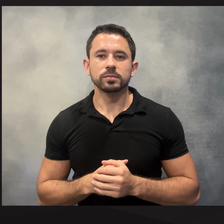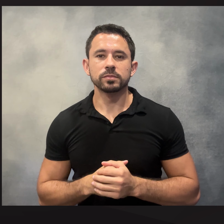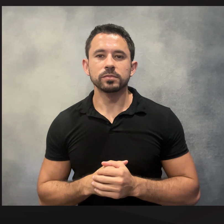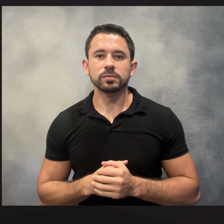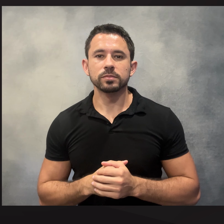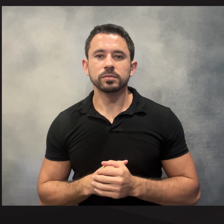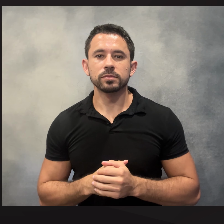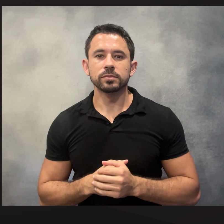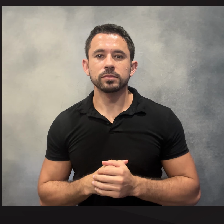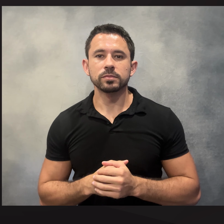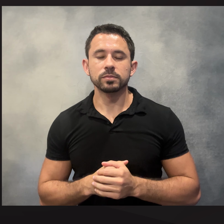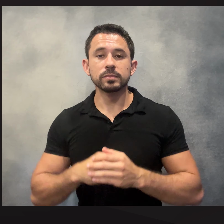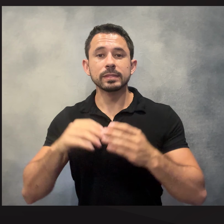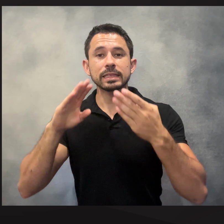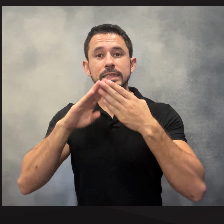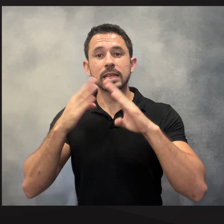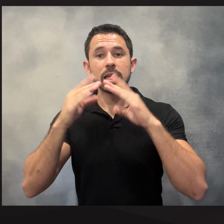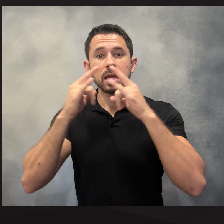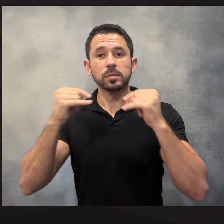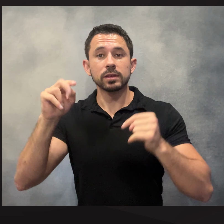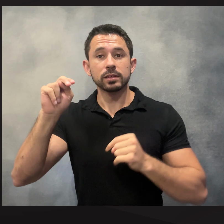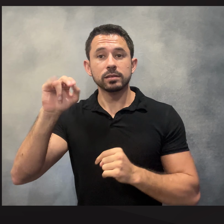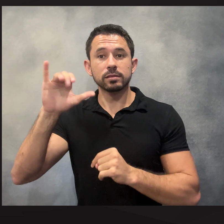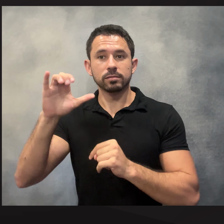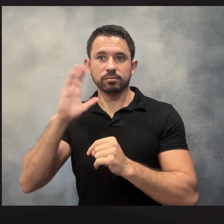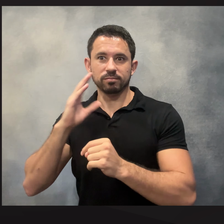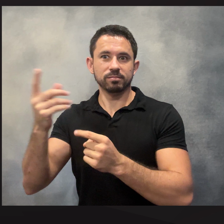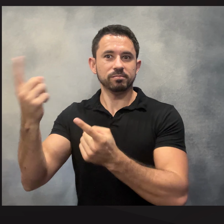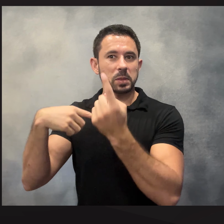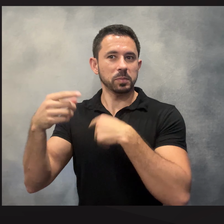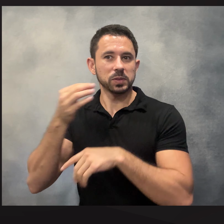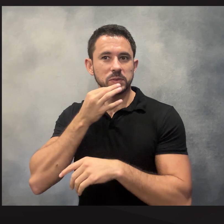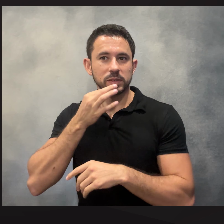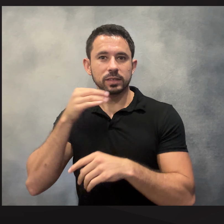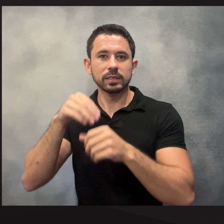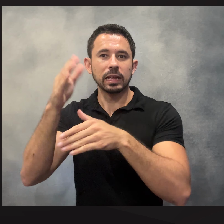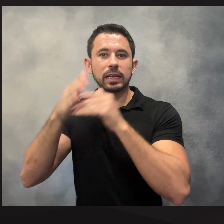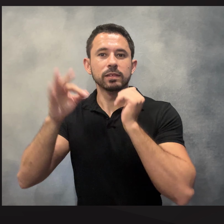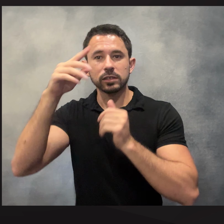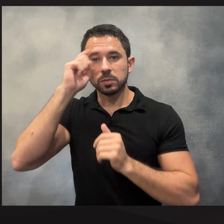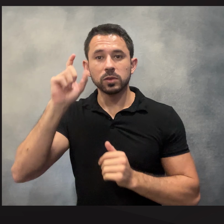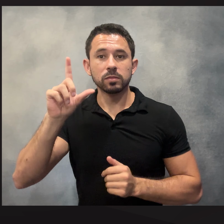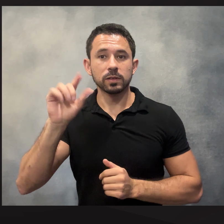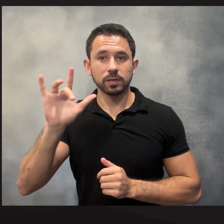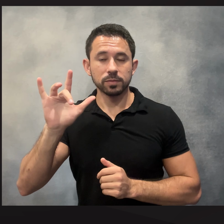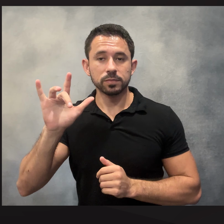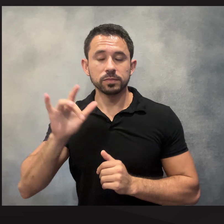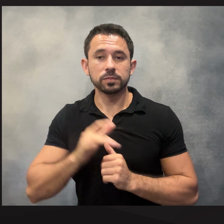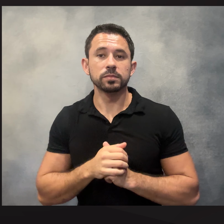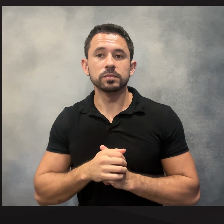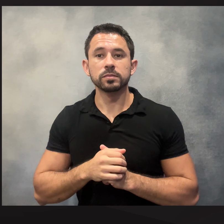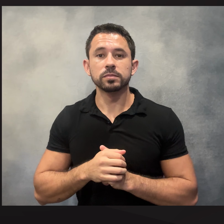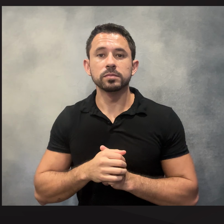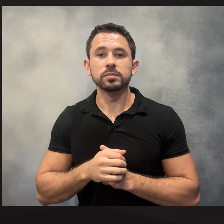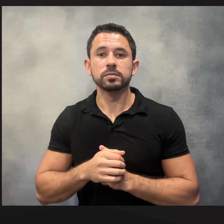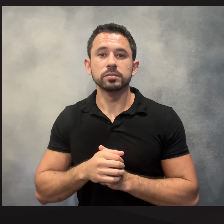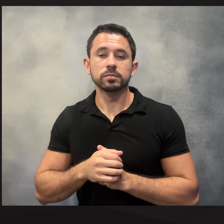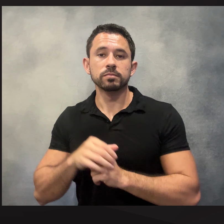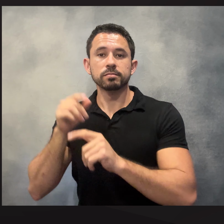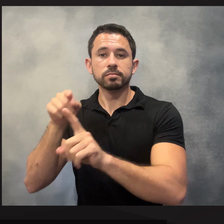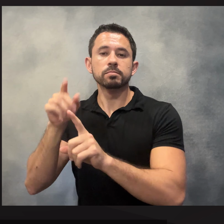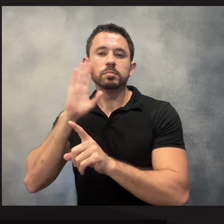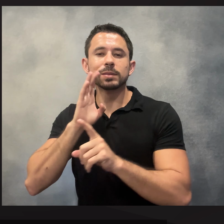City Camp NYC is coming at the end of September 2025. It will be an